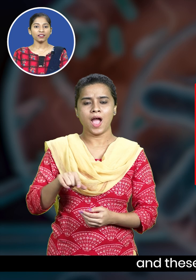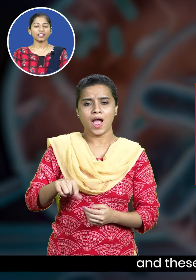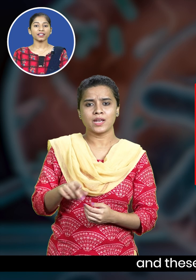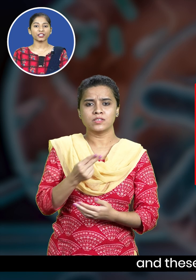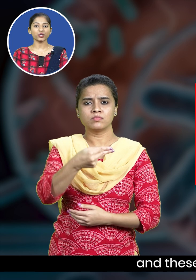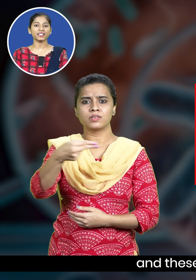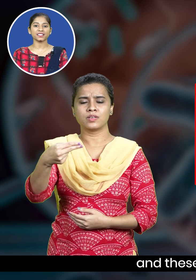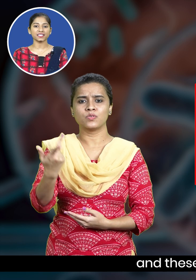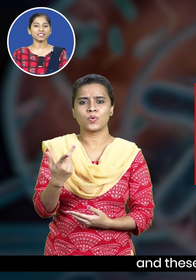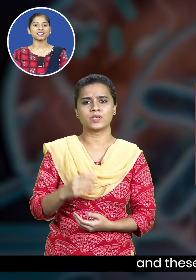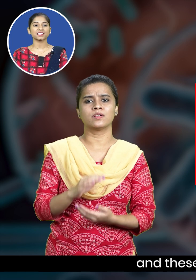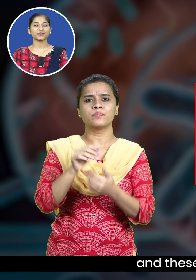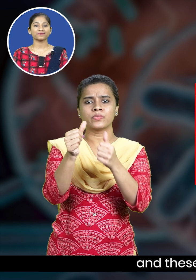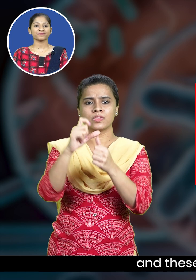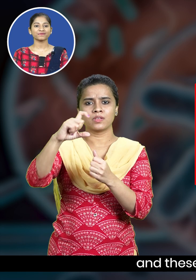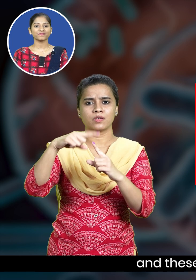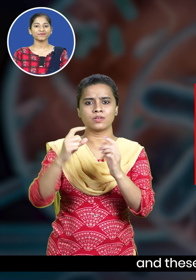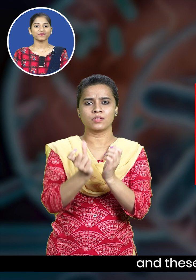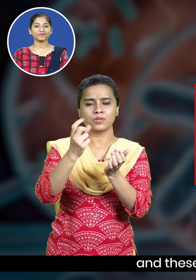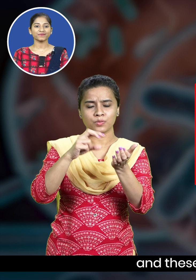called acute diseases.